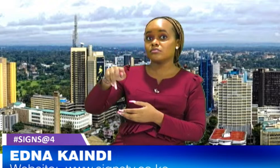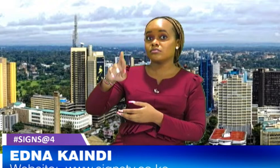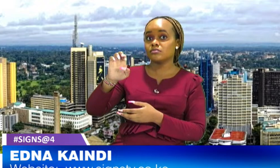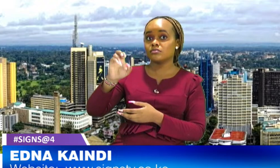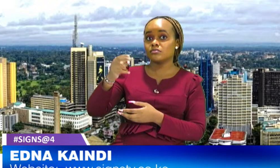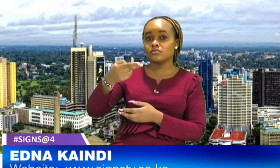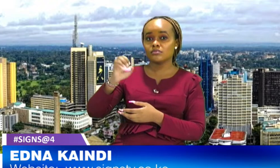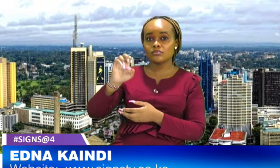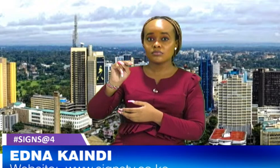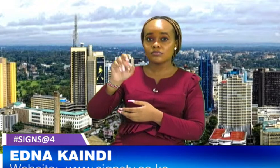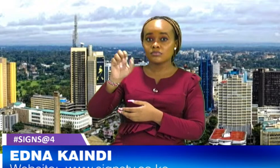they require.